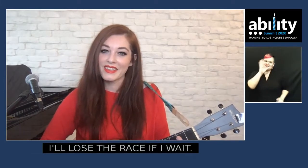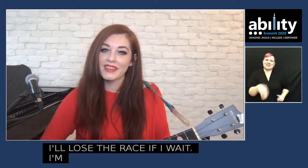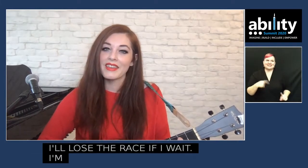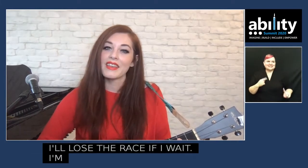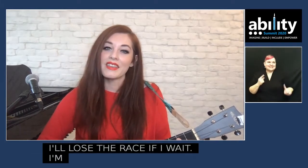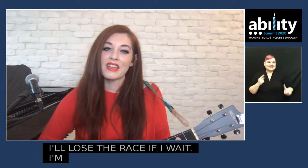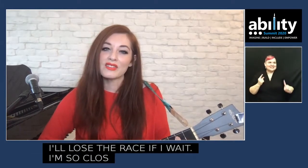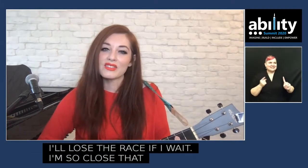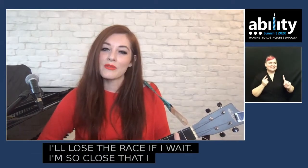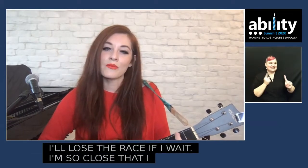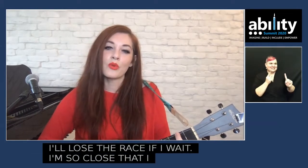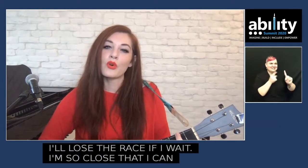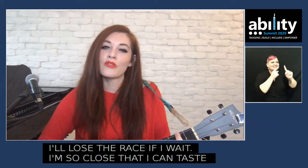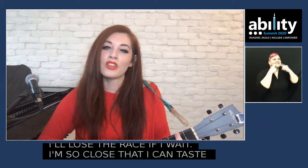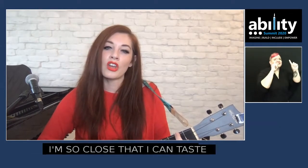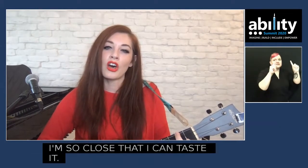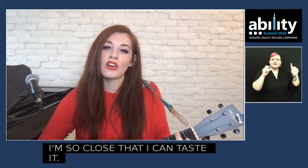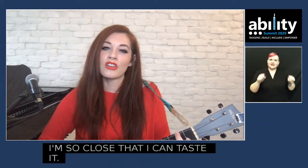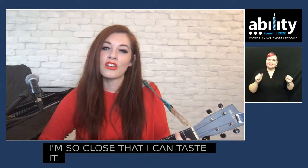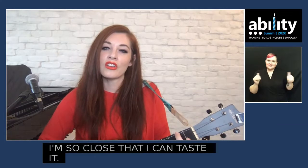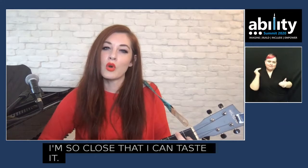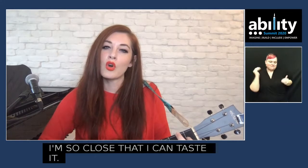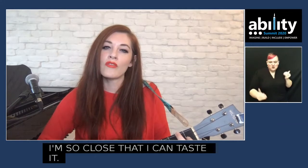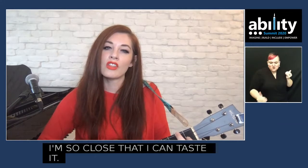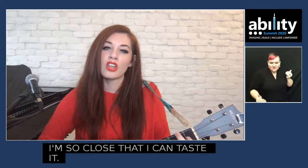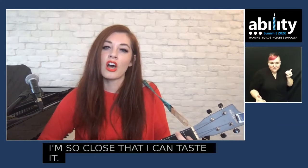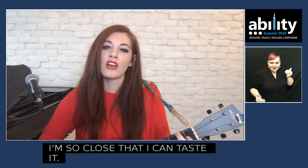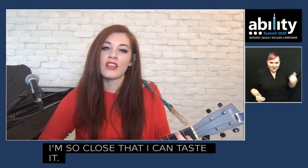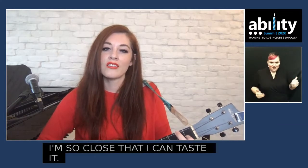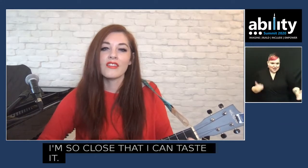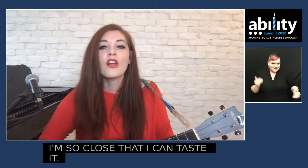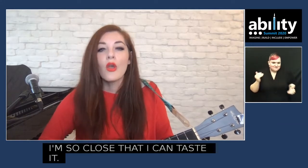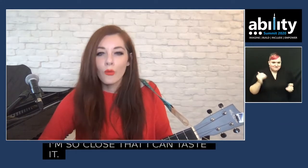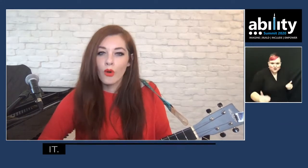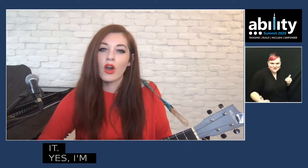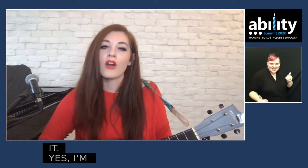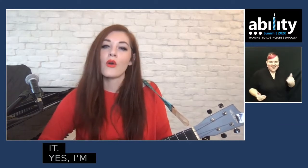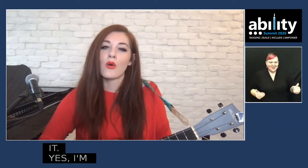it. Yes, I'm moving on.